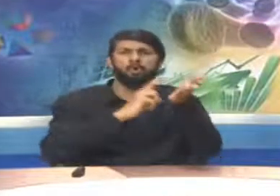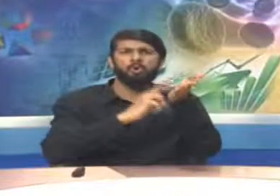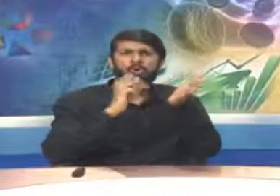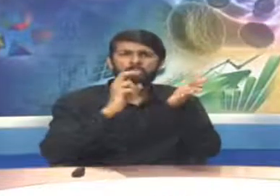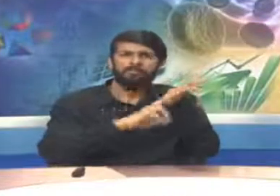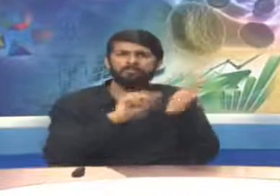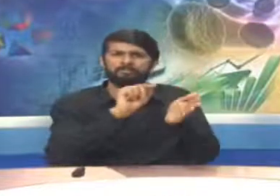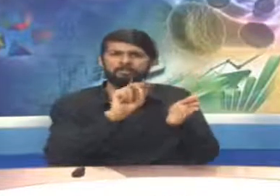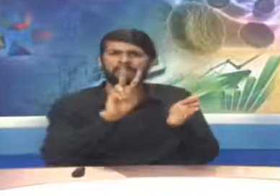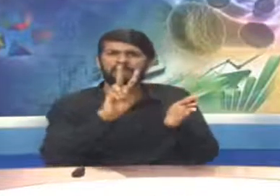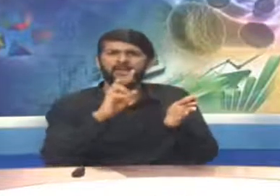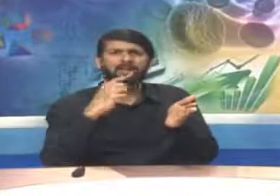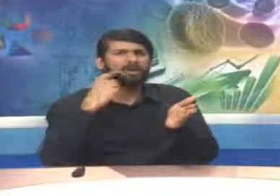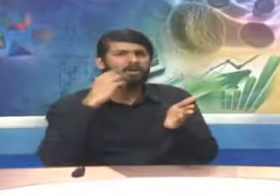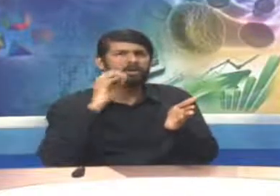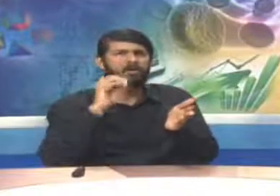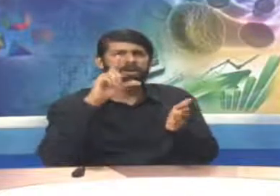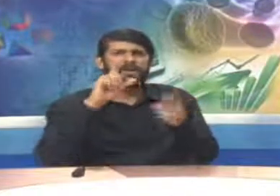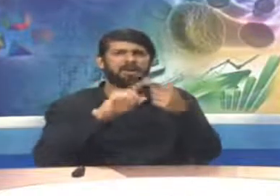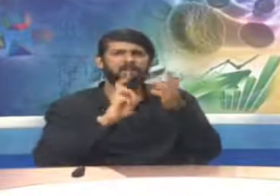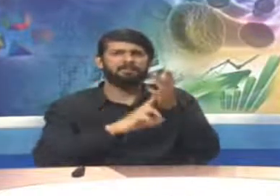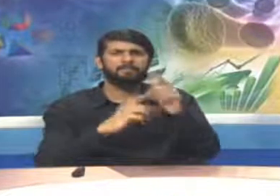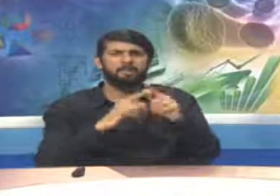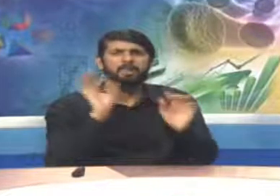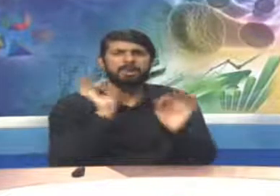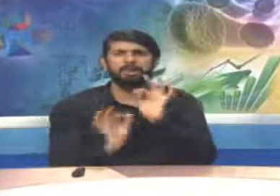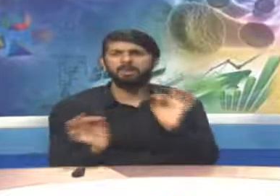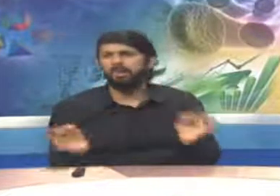Gandhism stand for a